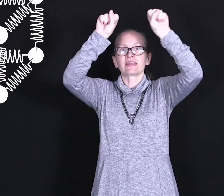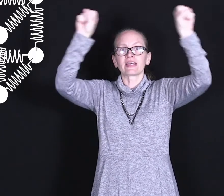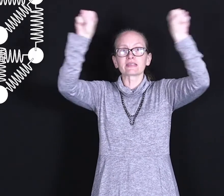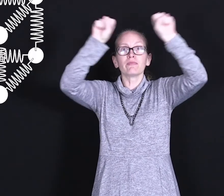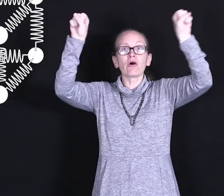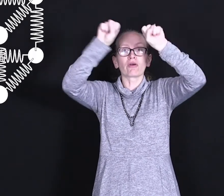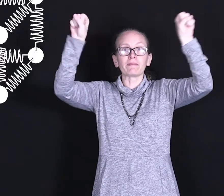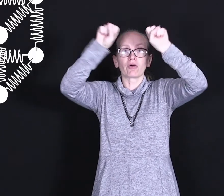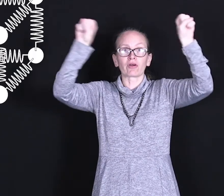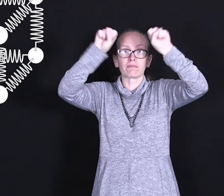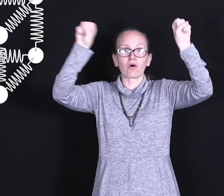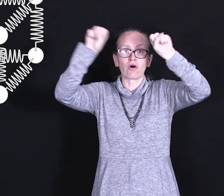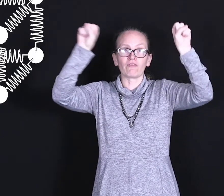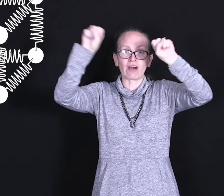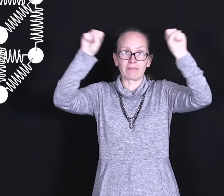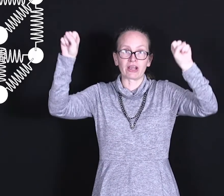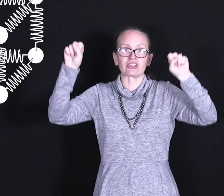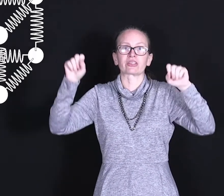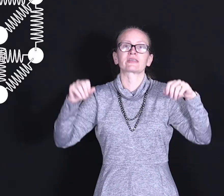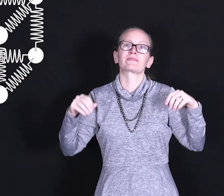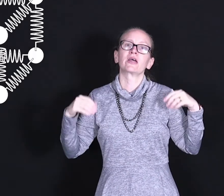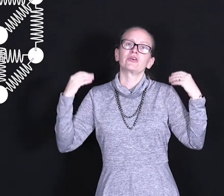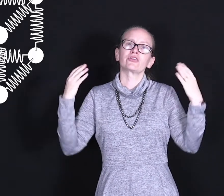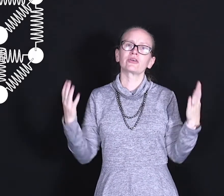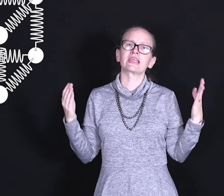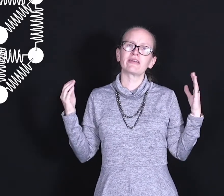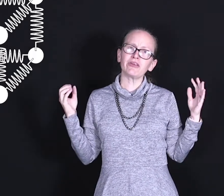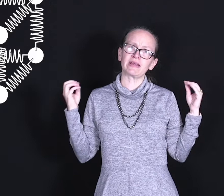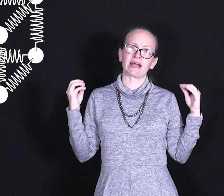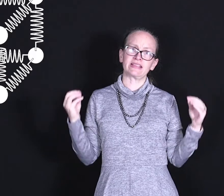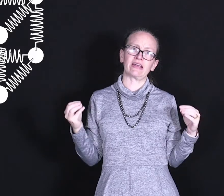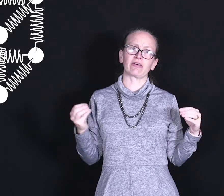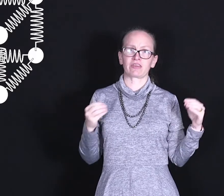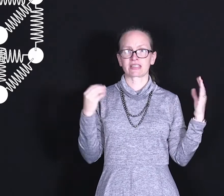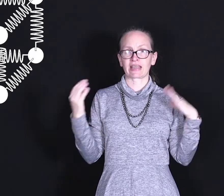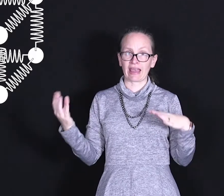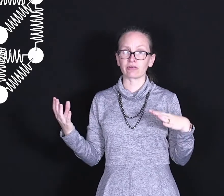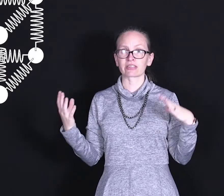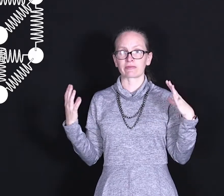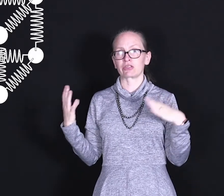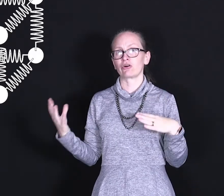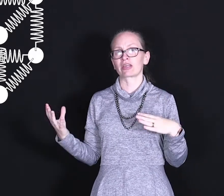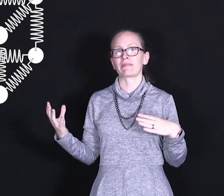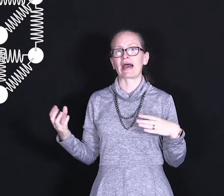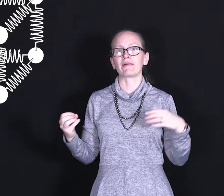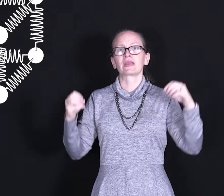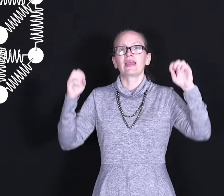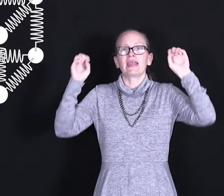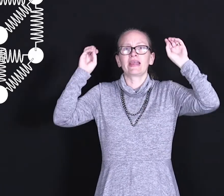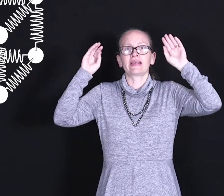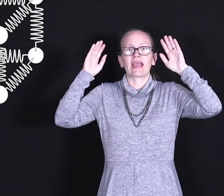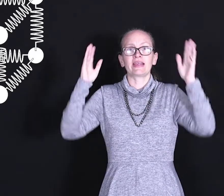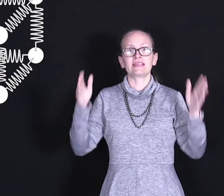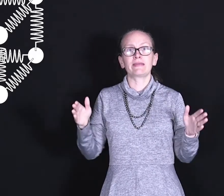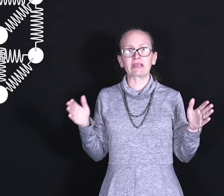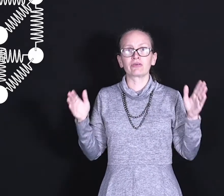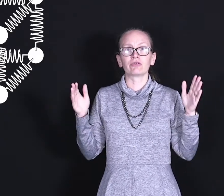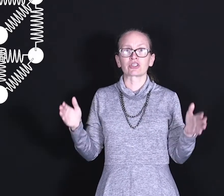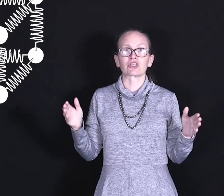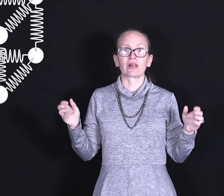there's more and more and more vibrations. So to give you an idea of the scales that we're talking about, in a typical solid,